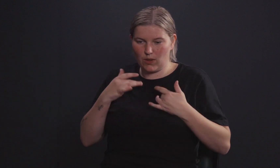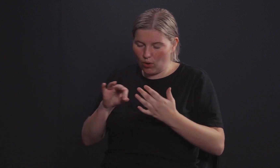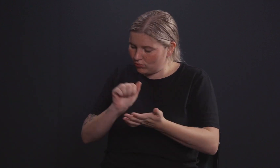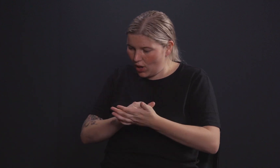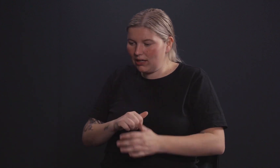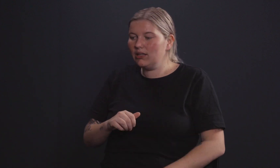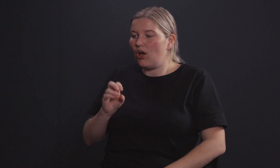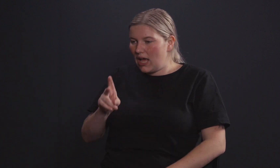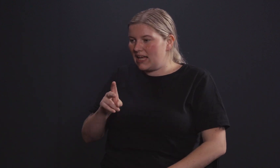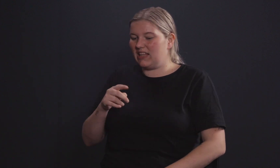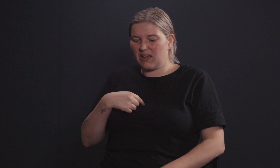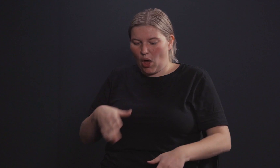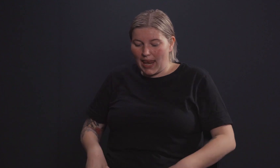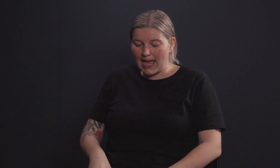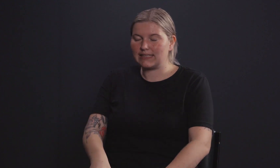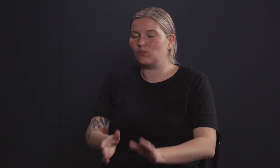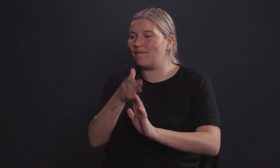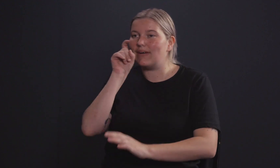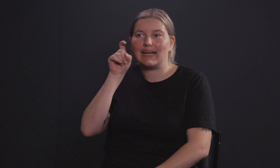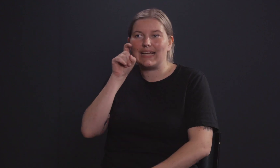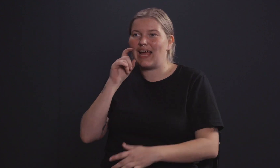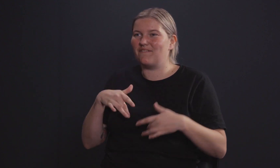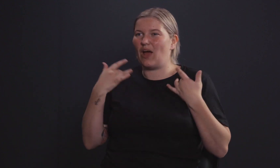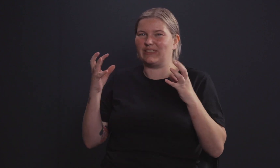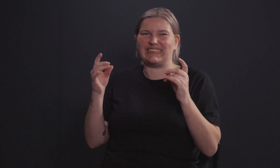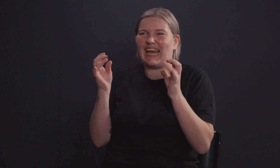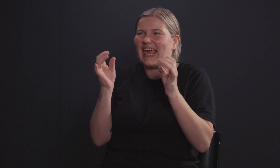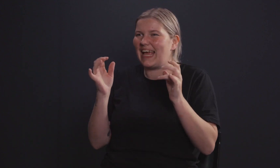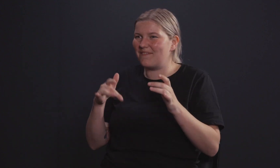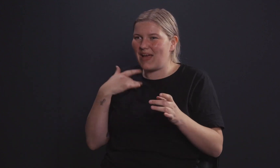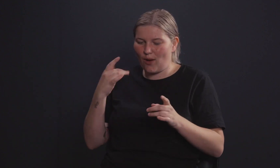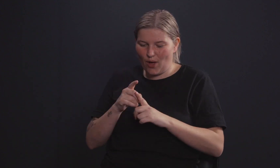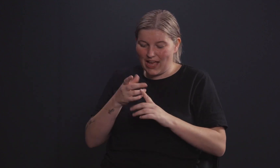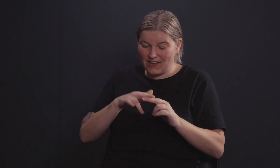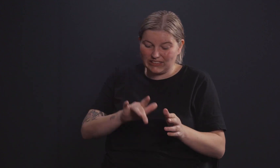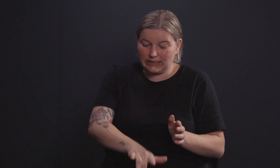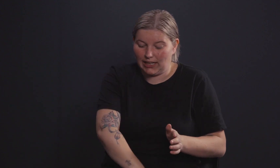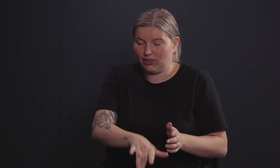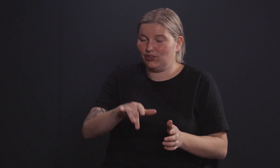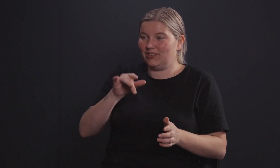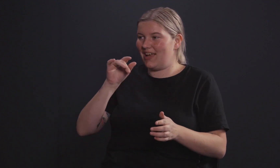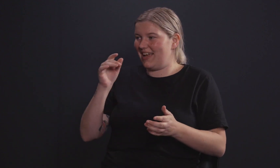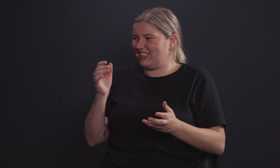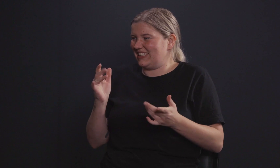My legs felt really strange and started to tingle. If anyone touched them, they felt awful. It was really